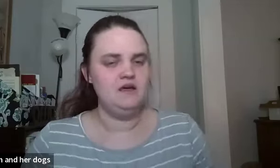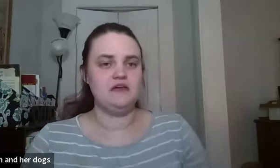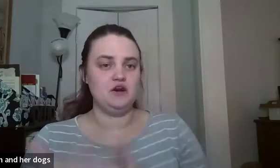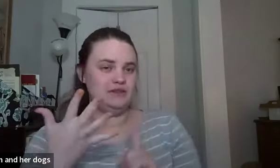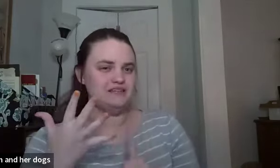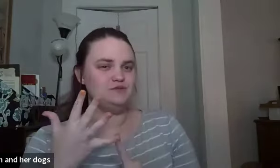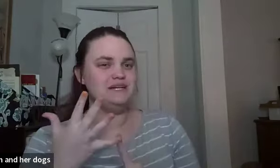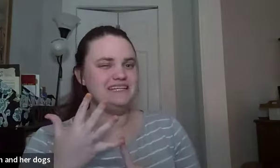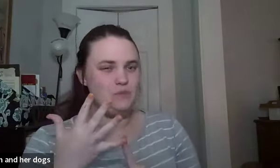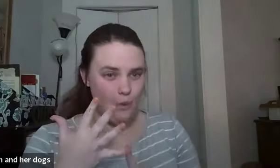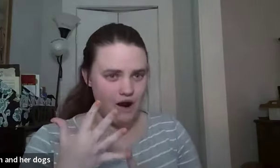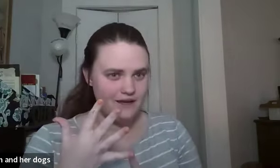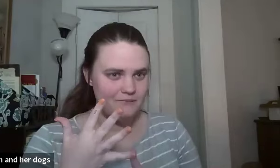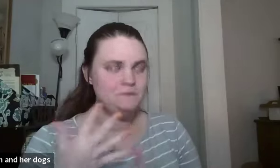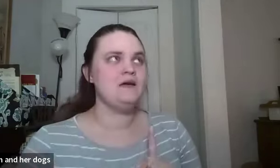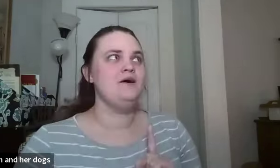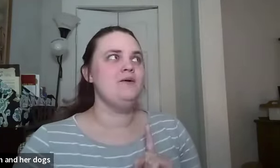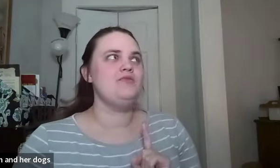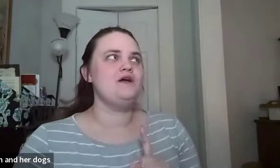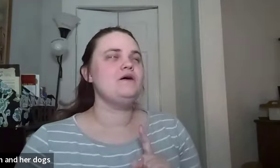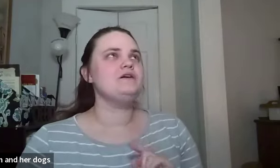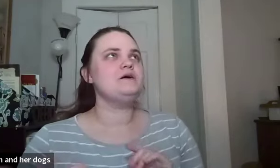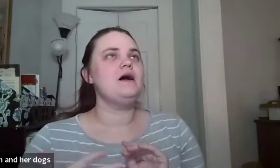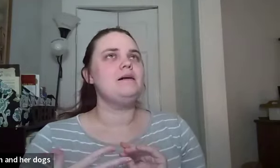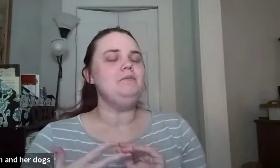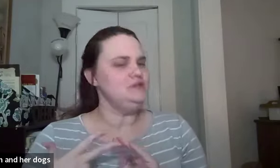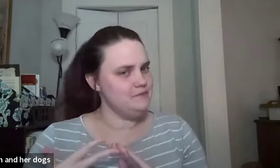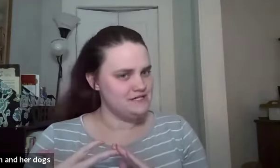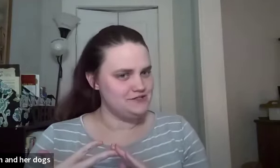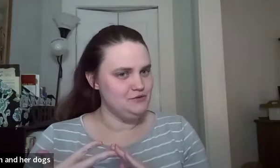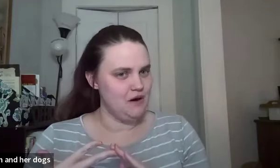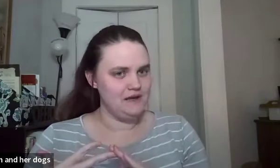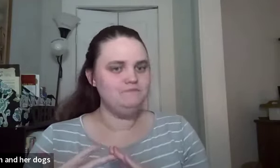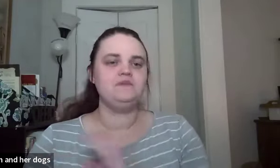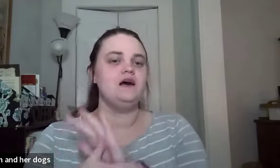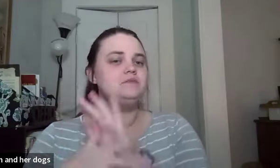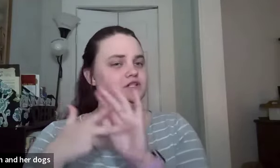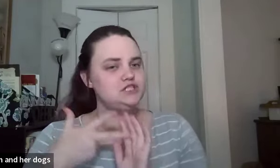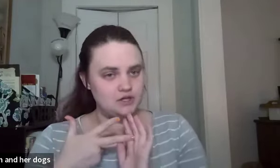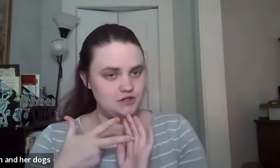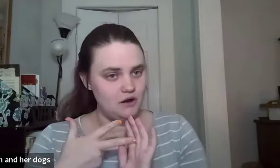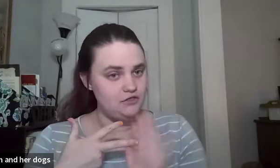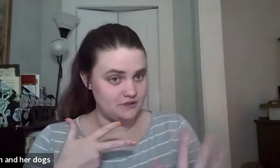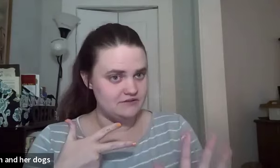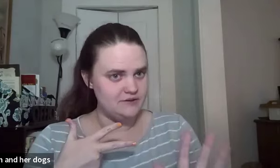Then our last one is why. There are multiple ways you can do why. I'm going to show you all three of them